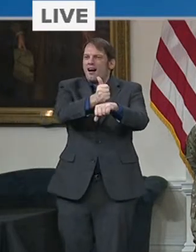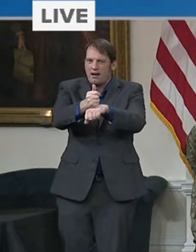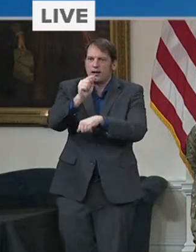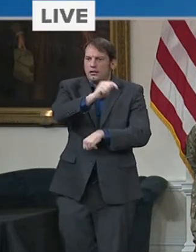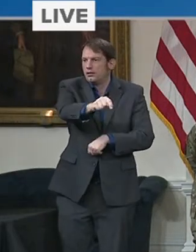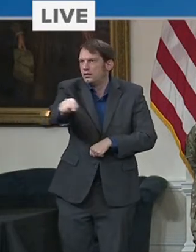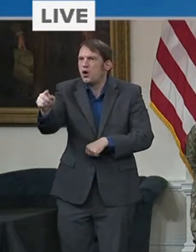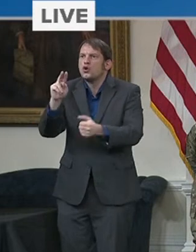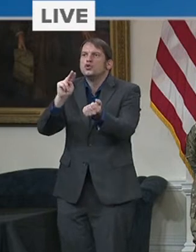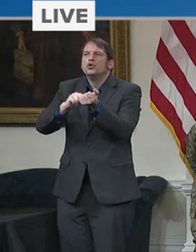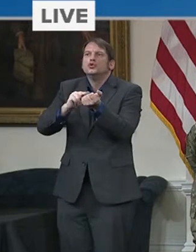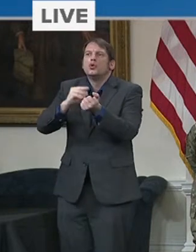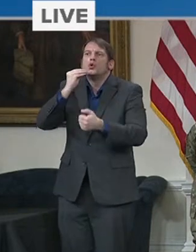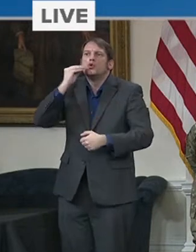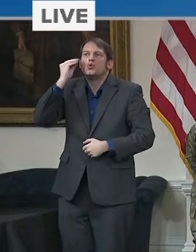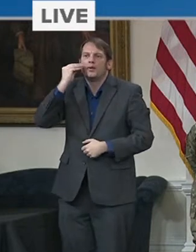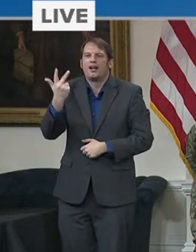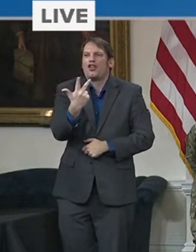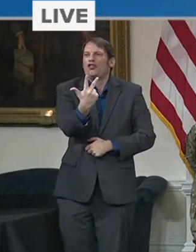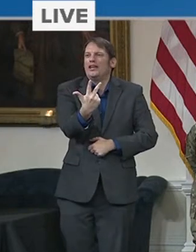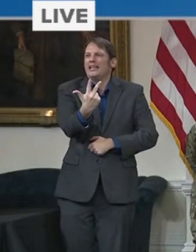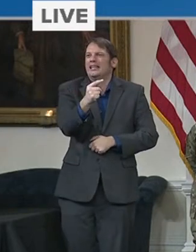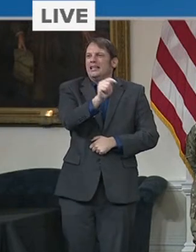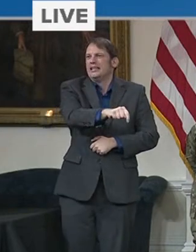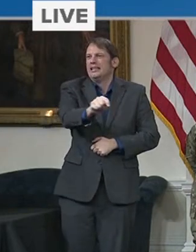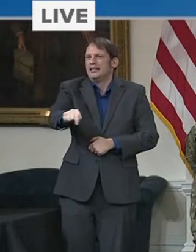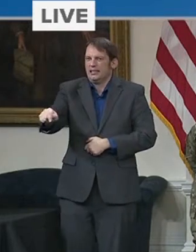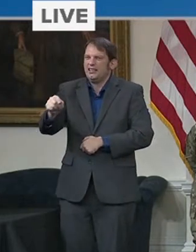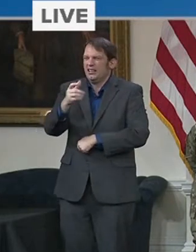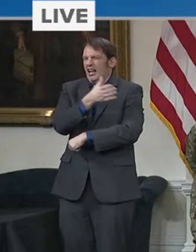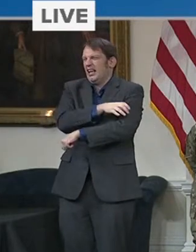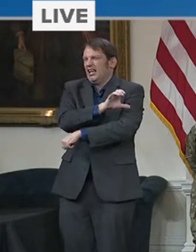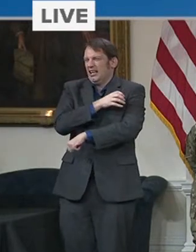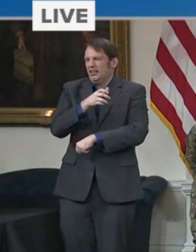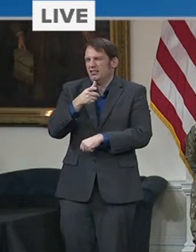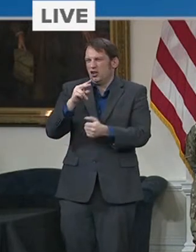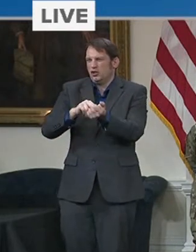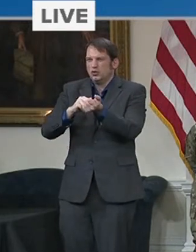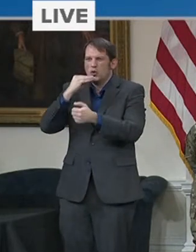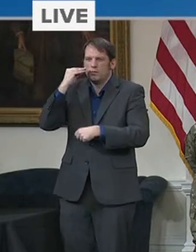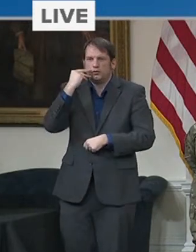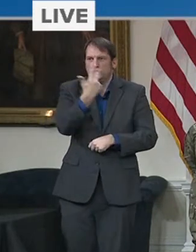that vaccines are available to every single resident or staff member who wants one.